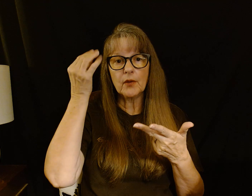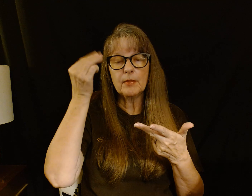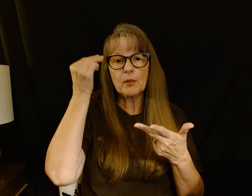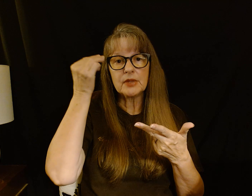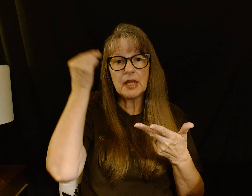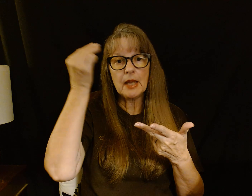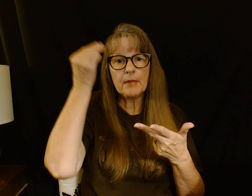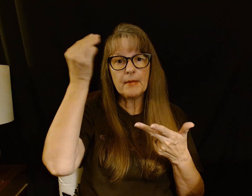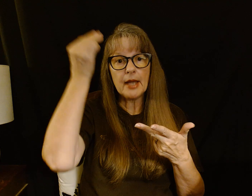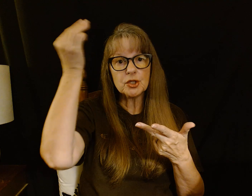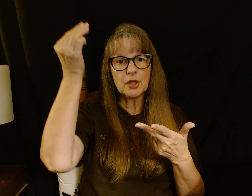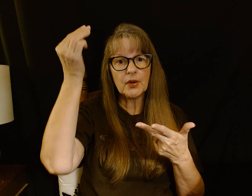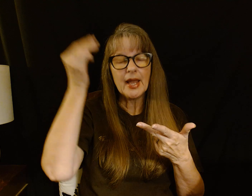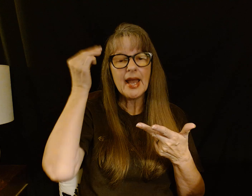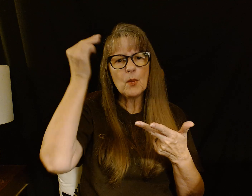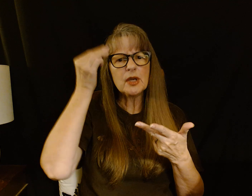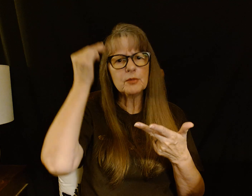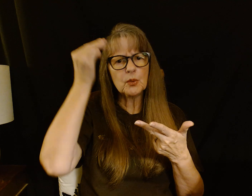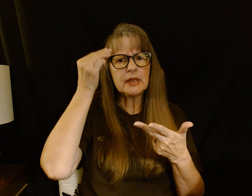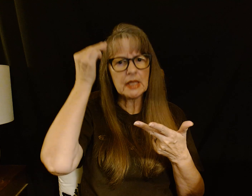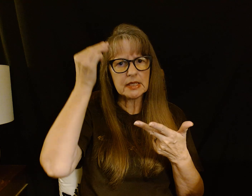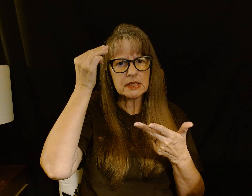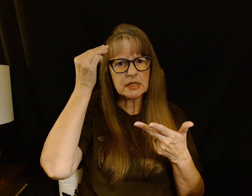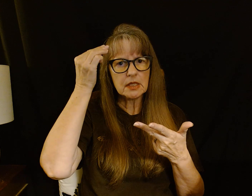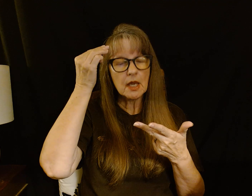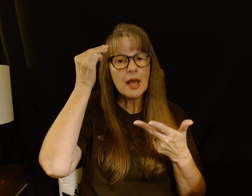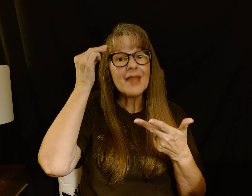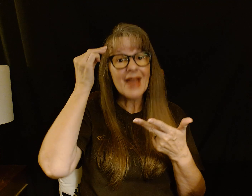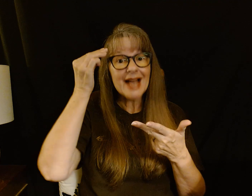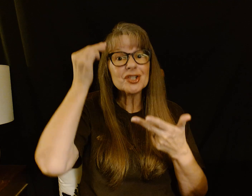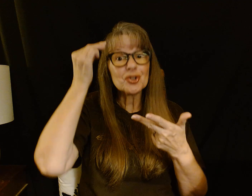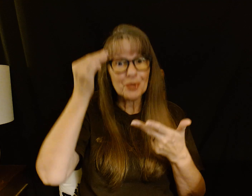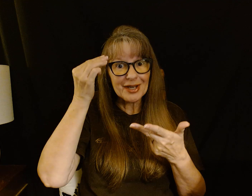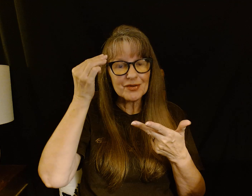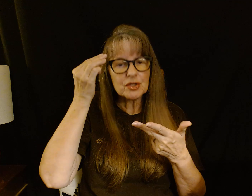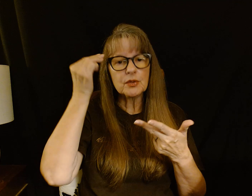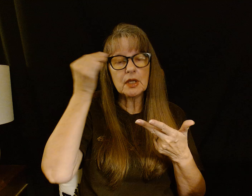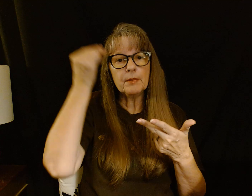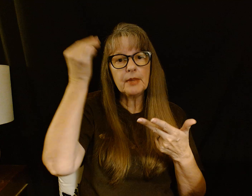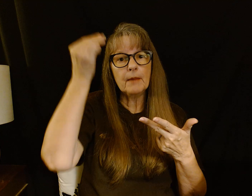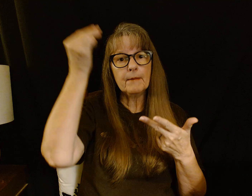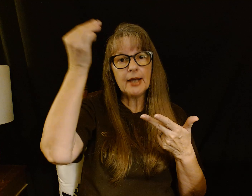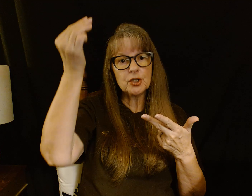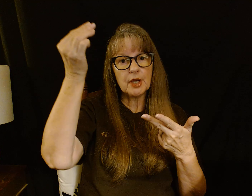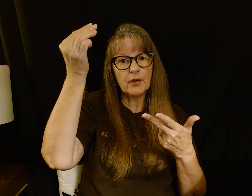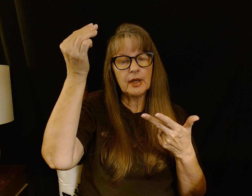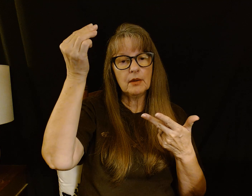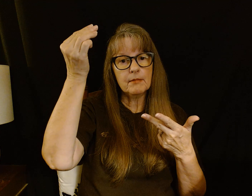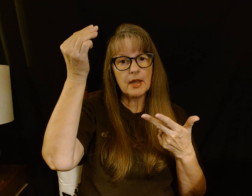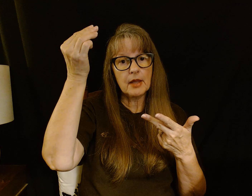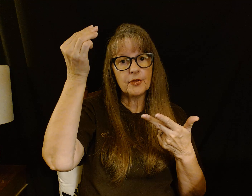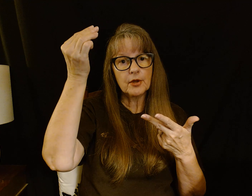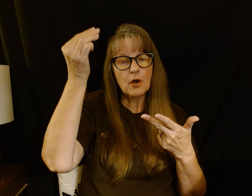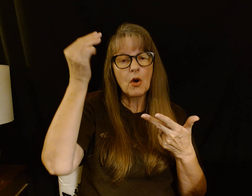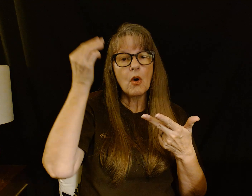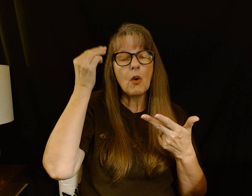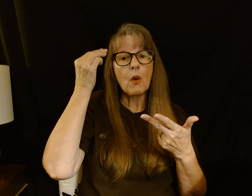with an M, imaginary, and we ended up doing this. That's drift. So it could be imaginary, myth,